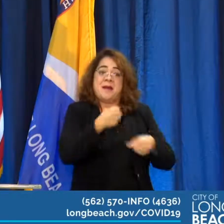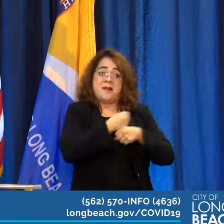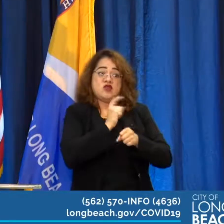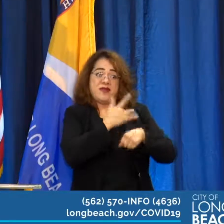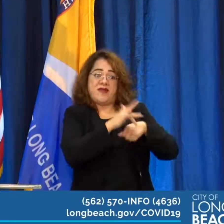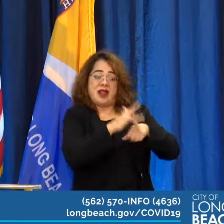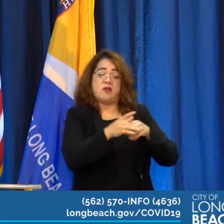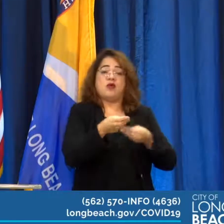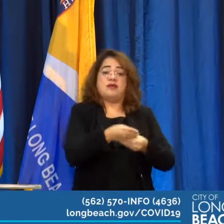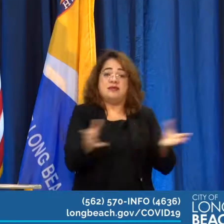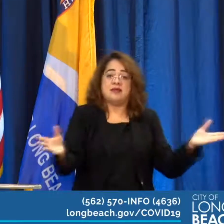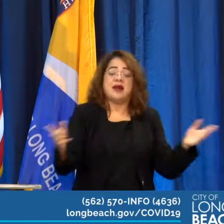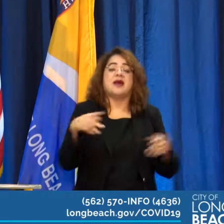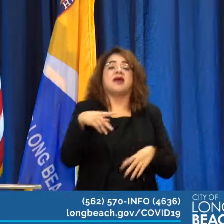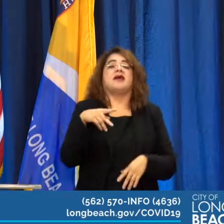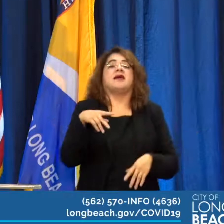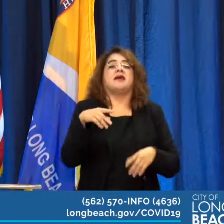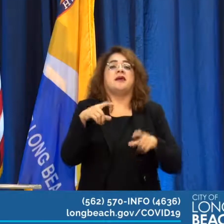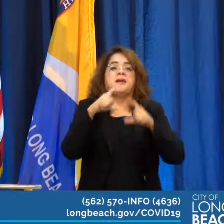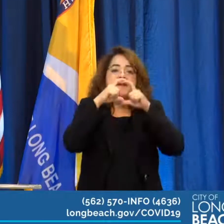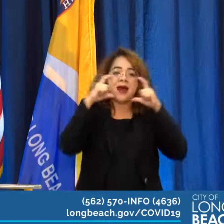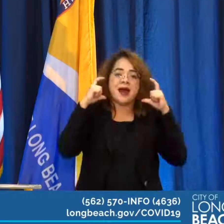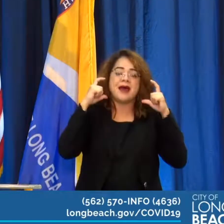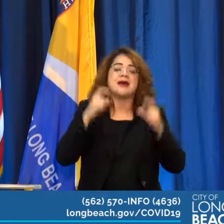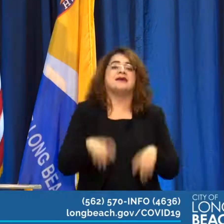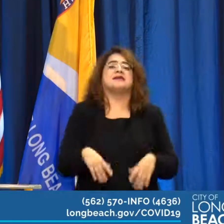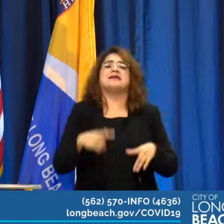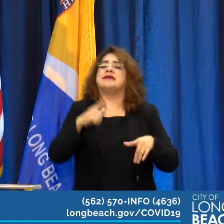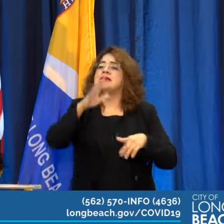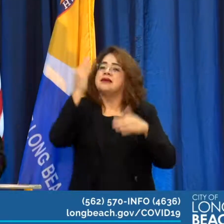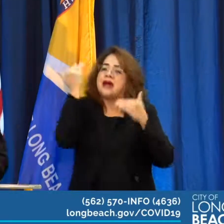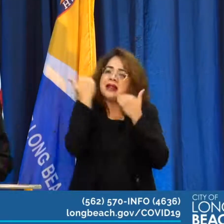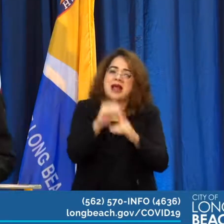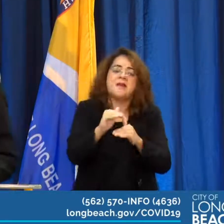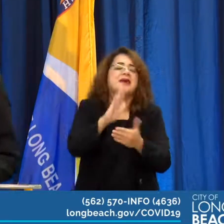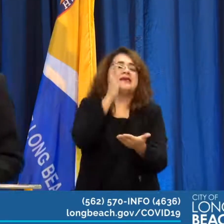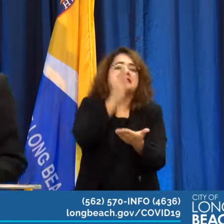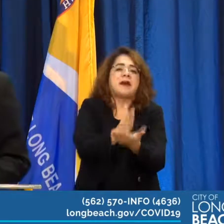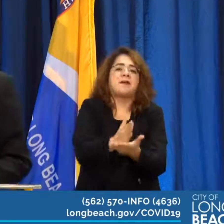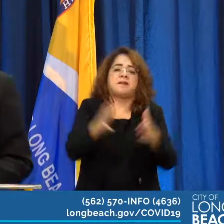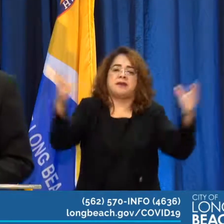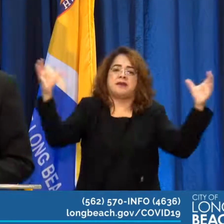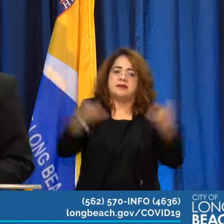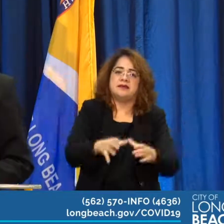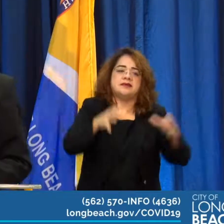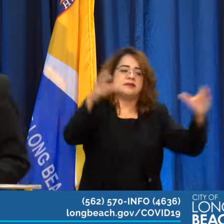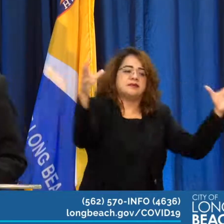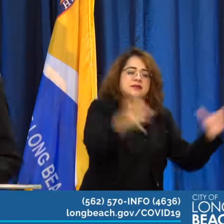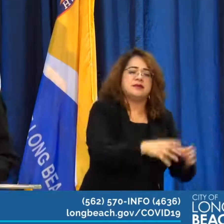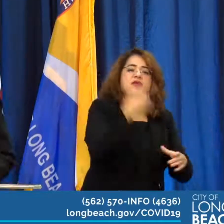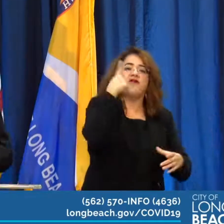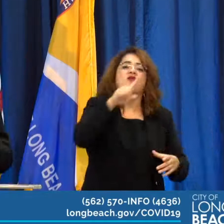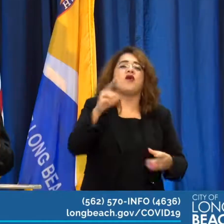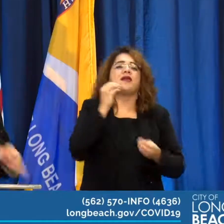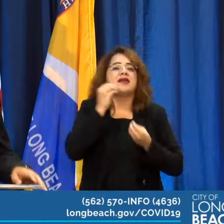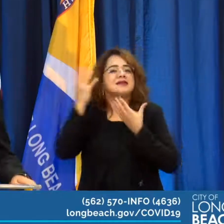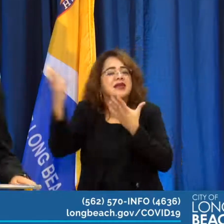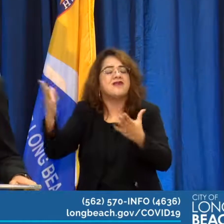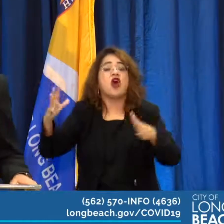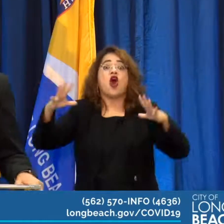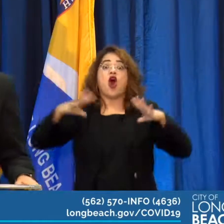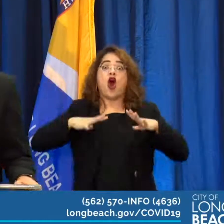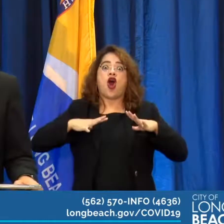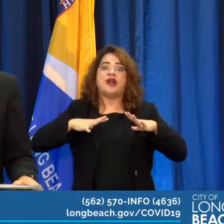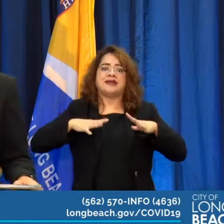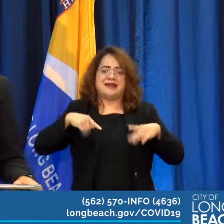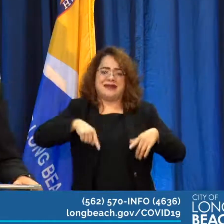of masks and discouraging gatherings this coming Thanksgiving and in the weeks through the holidays ahead,